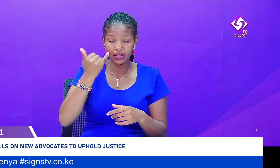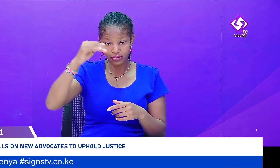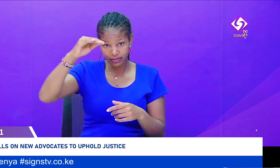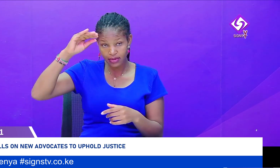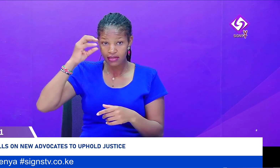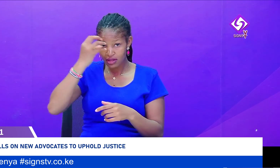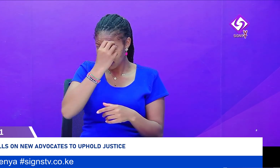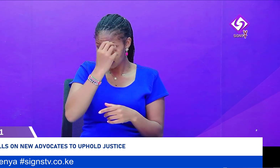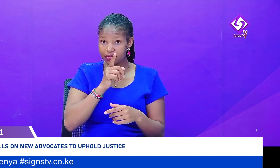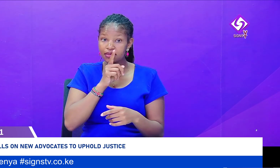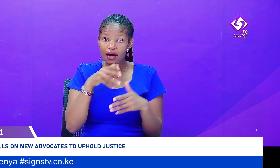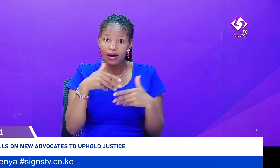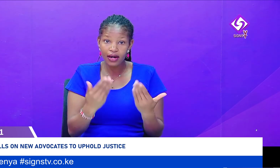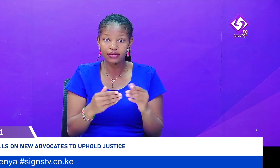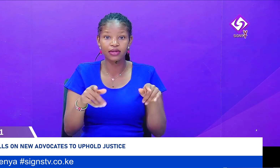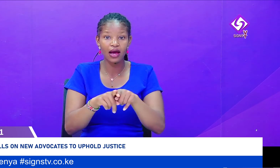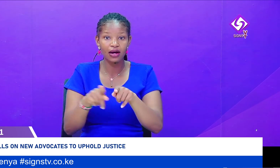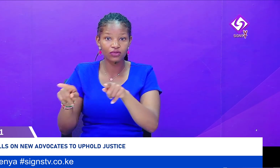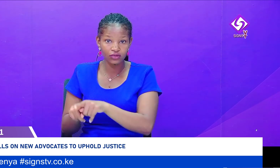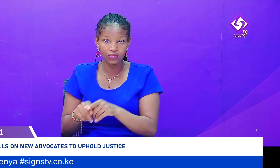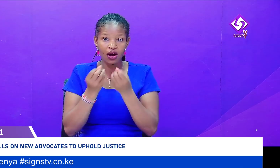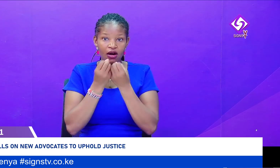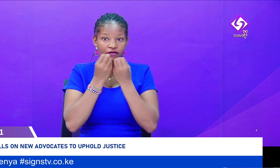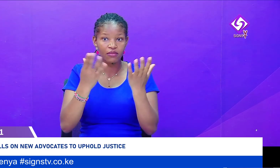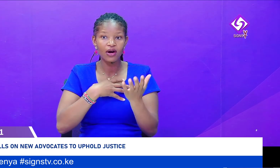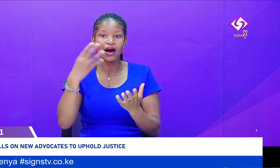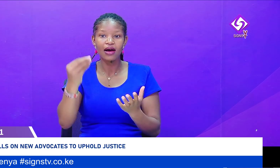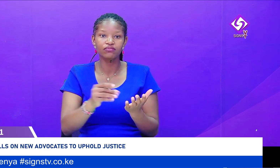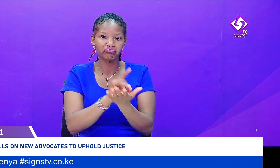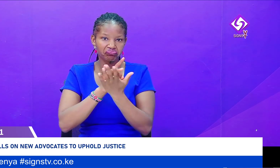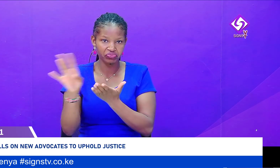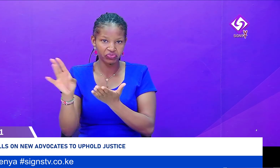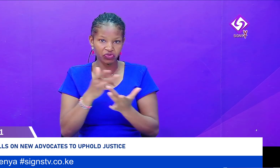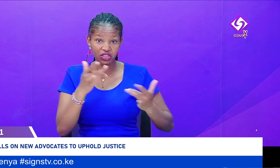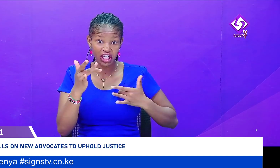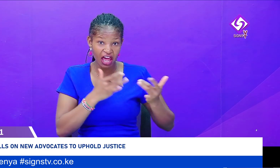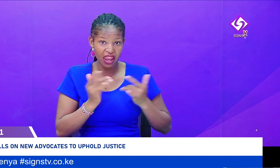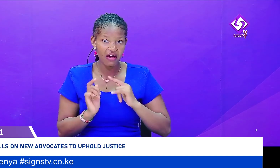920 new advocates to the bar. CJ Koome also